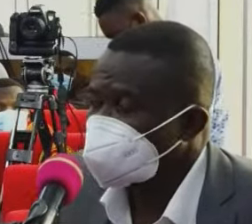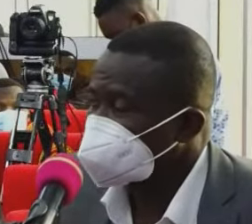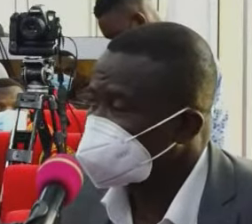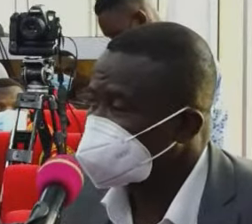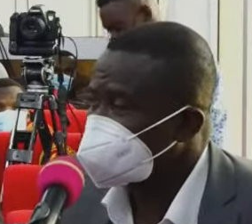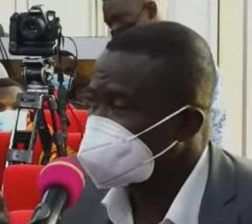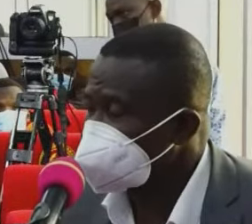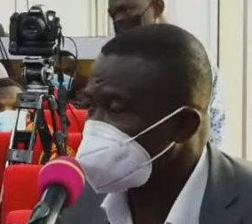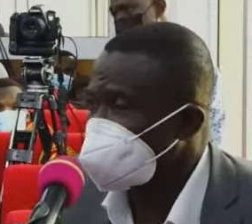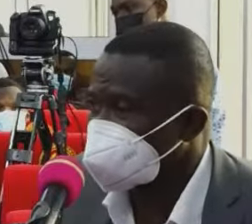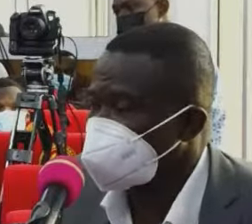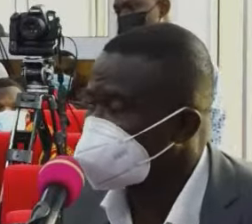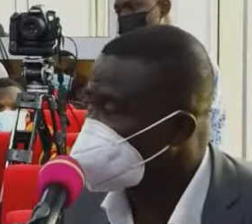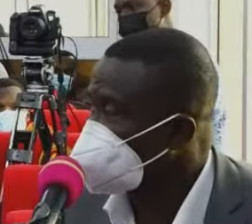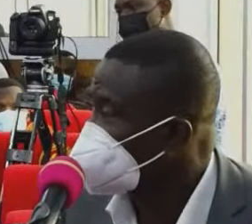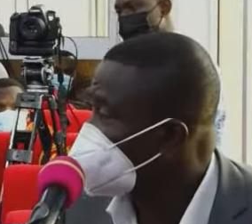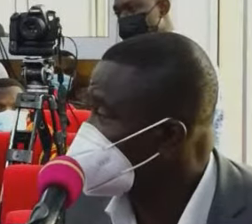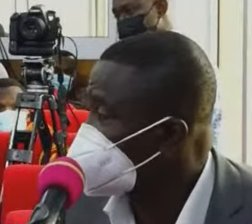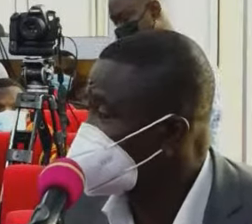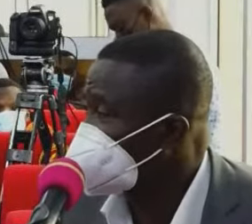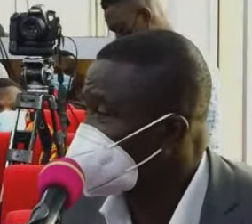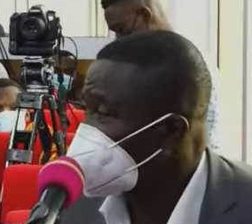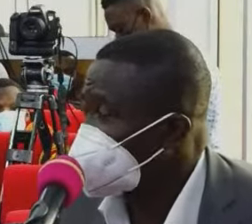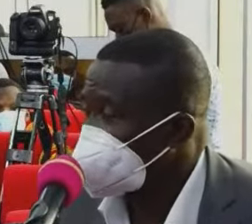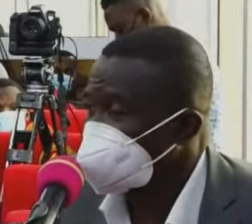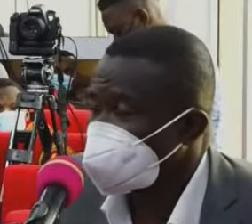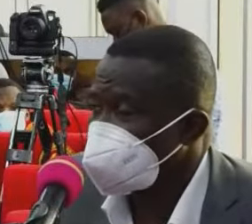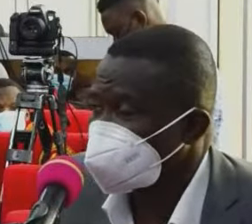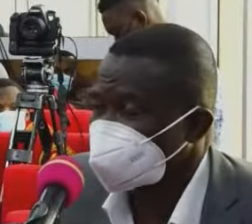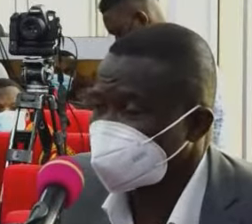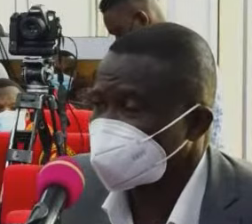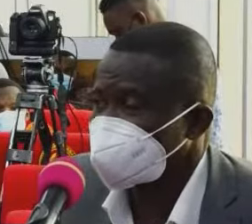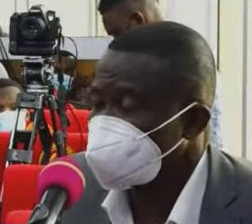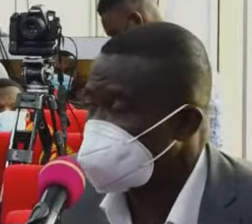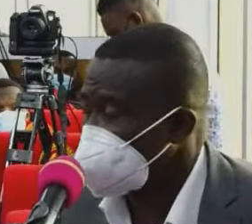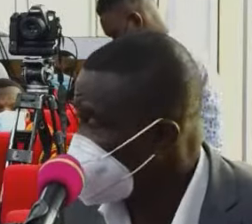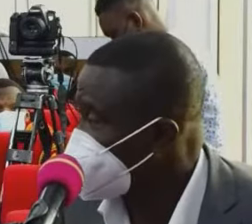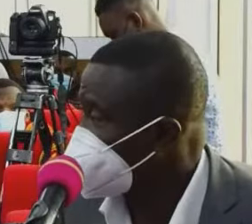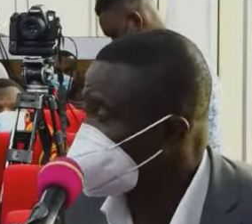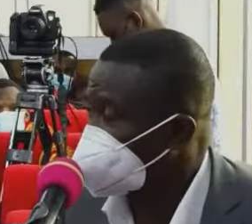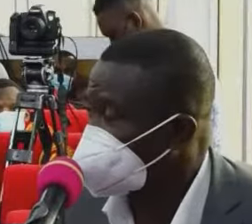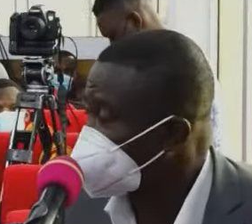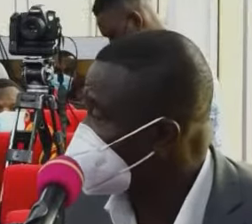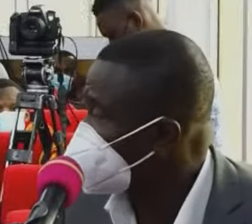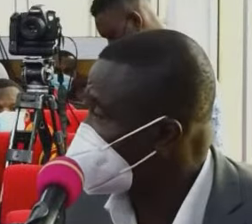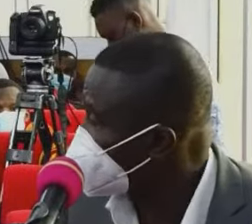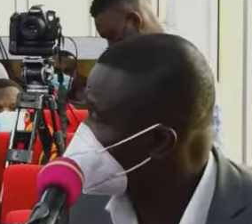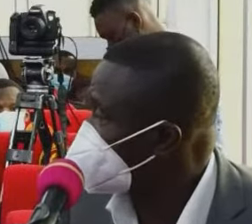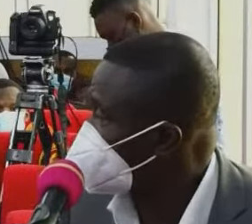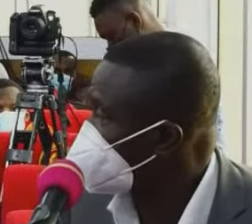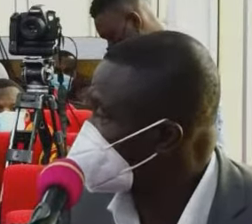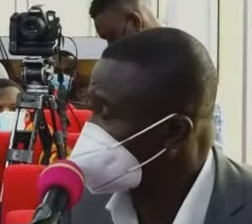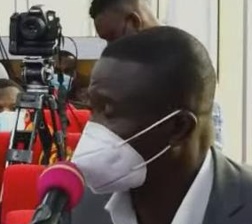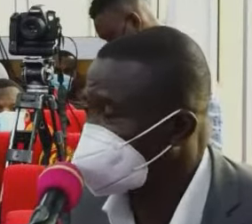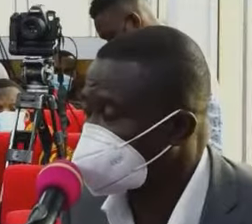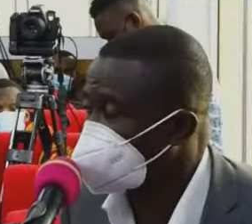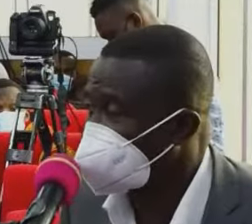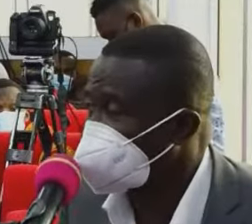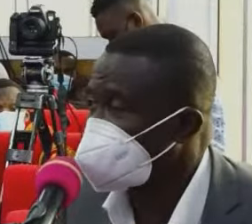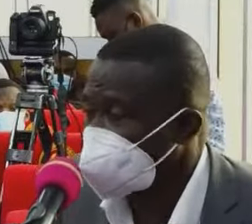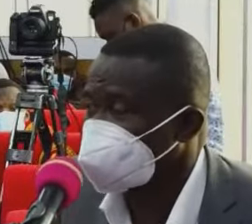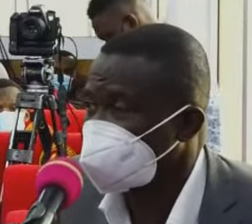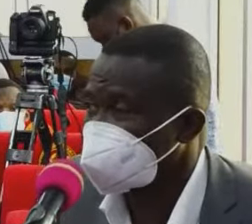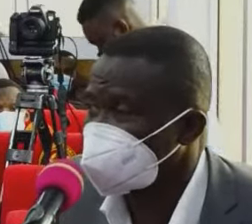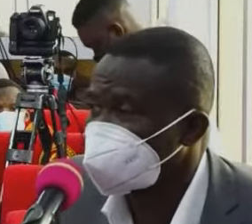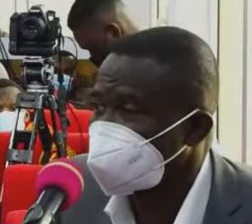There was the criminal aspect of investigation, and there was the marine investigative aspect of it that